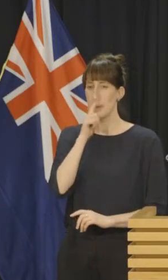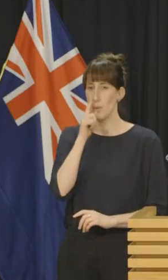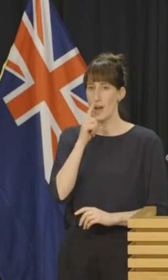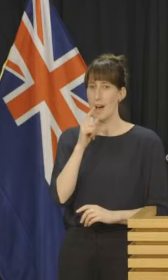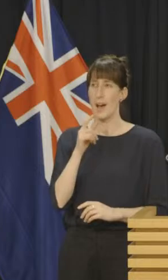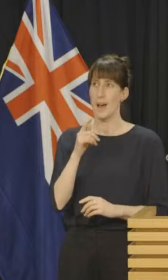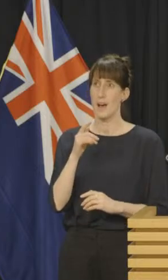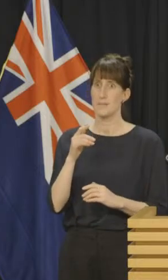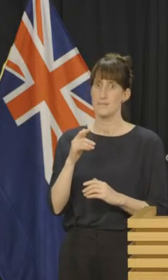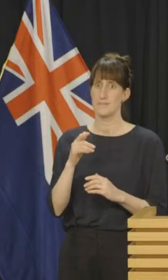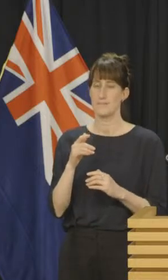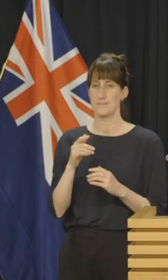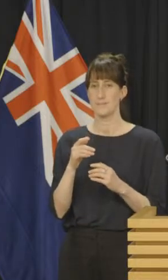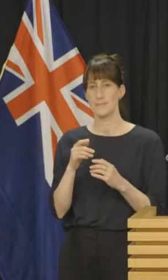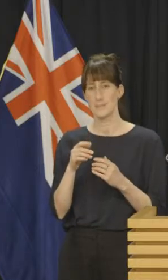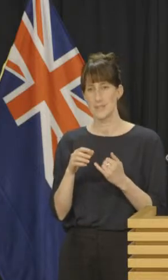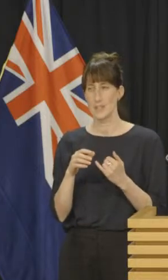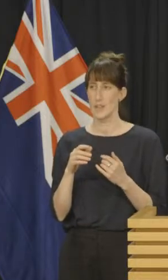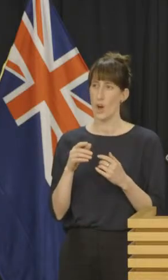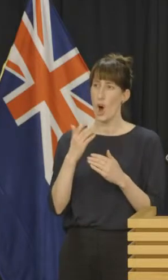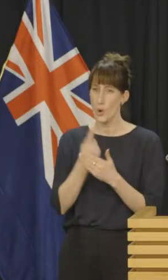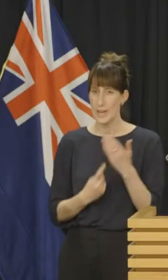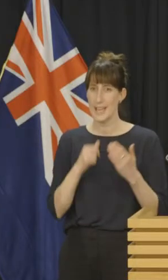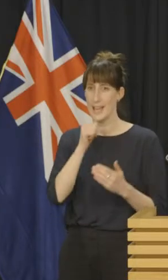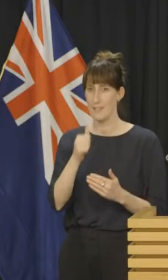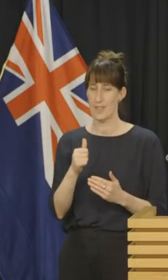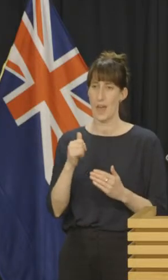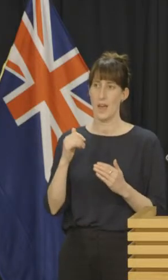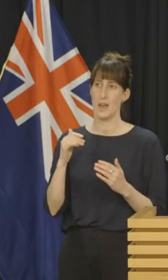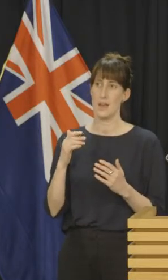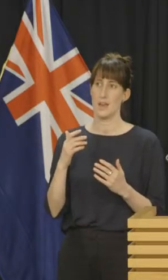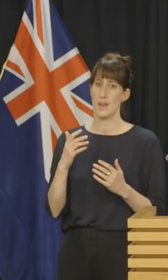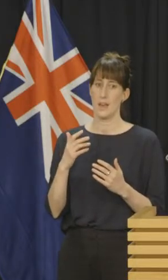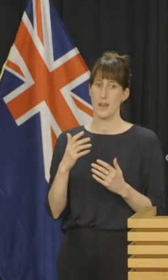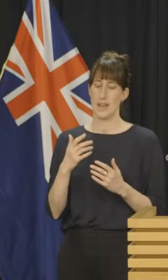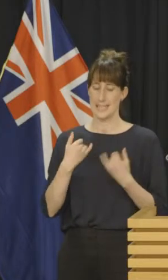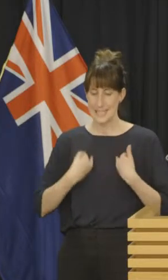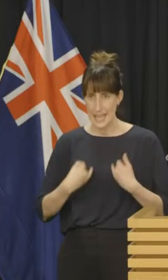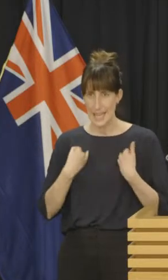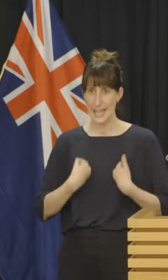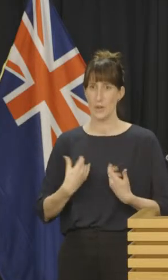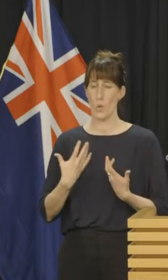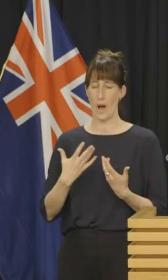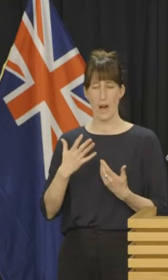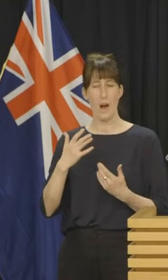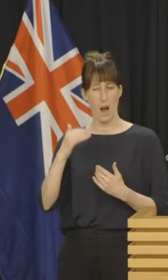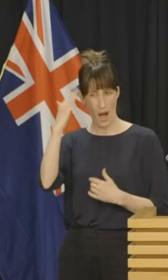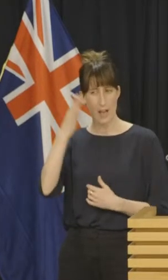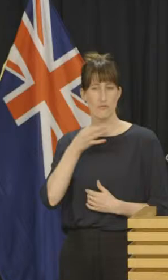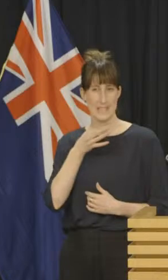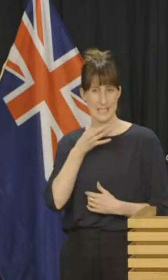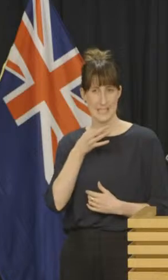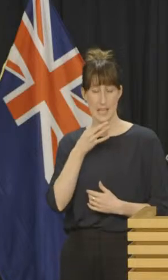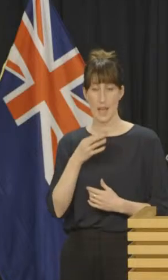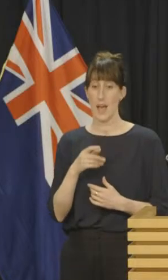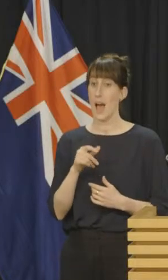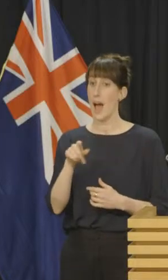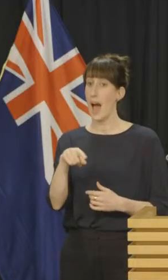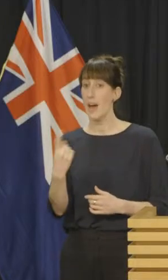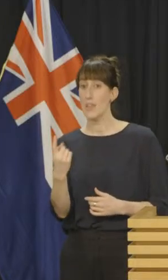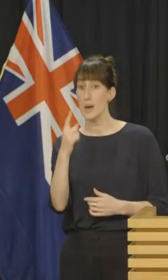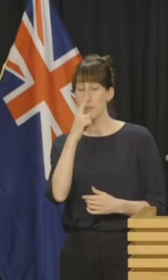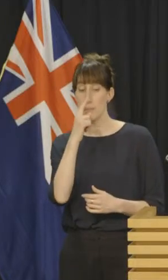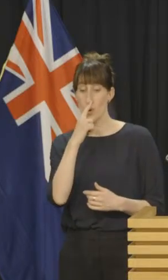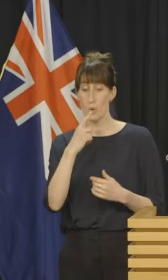criteria. Others, even if symptomatic, don't necessarily need to self-isolate until they get the results of the test.